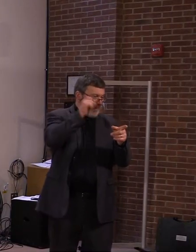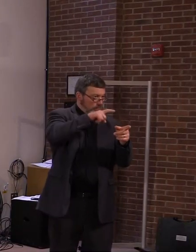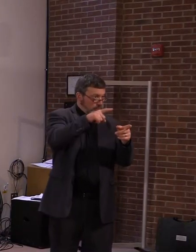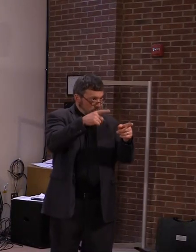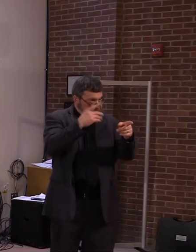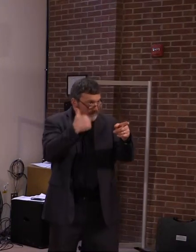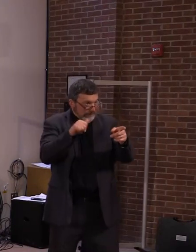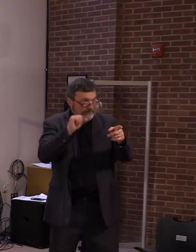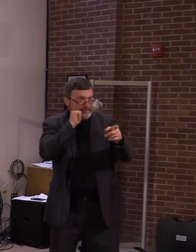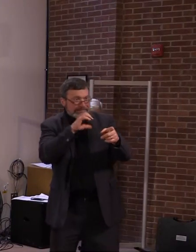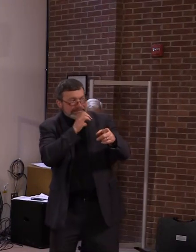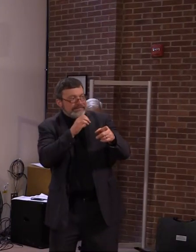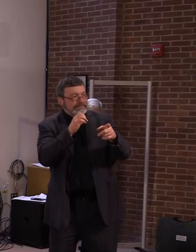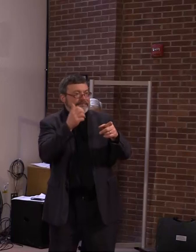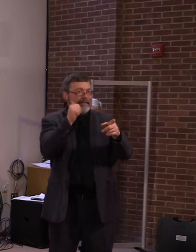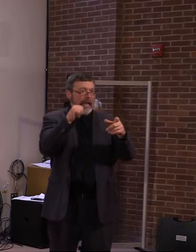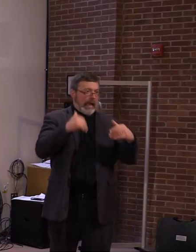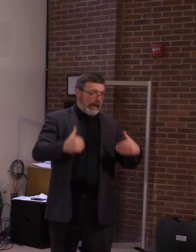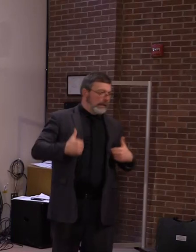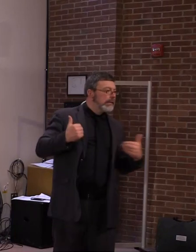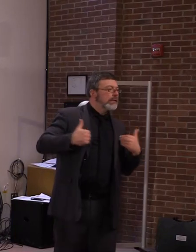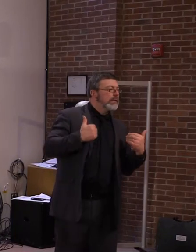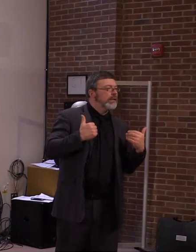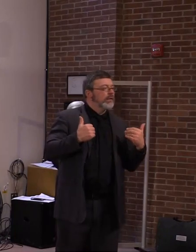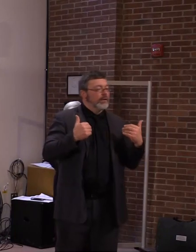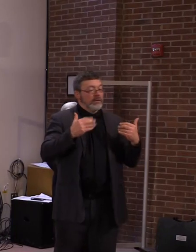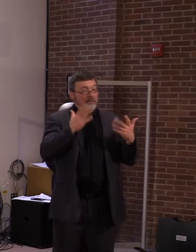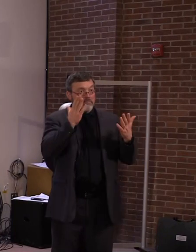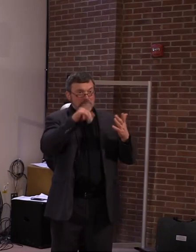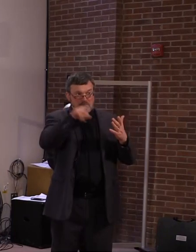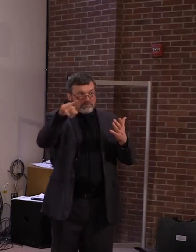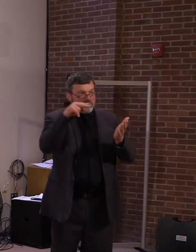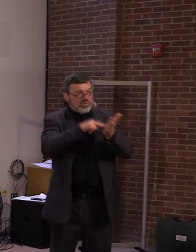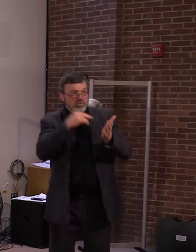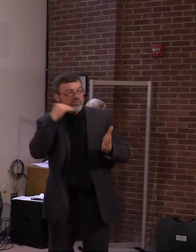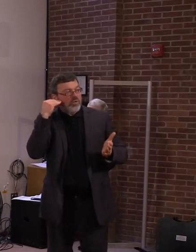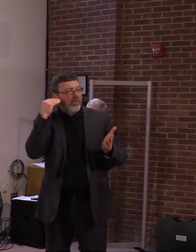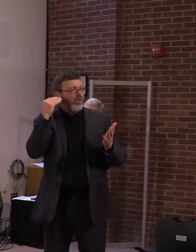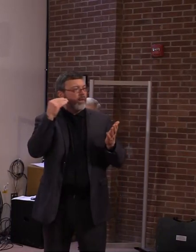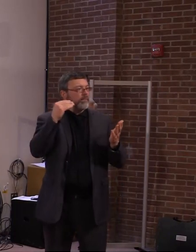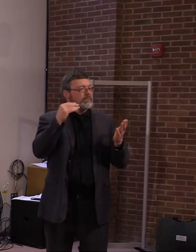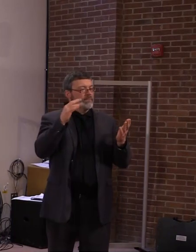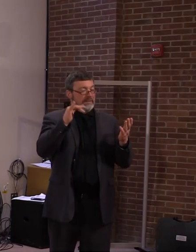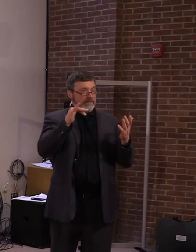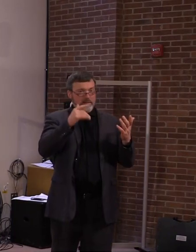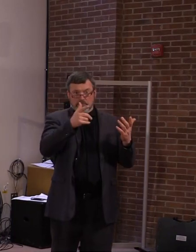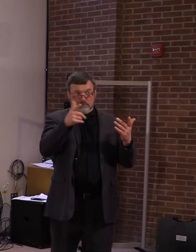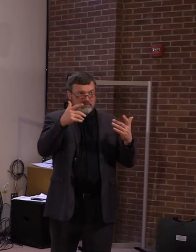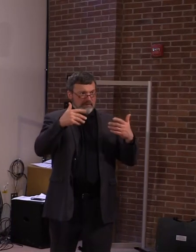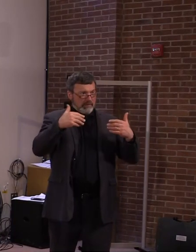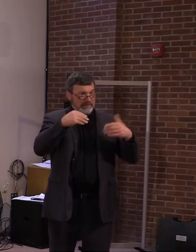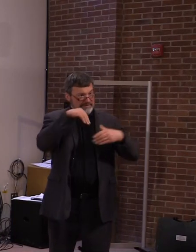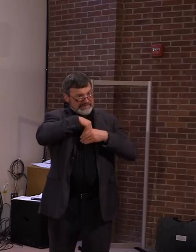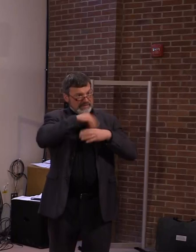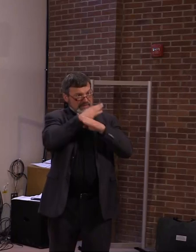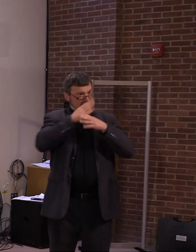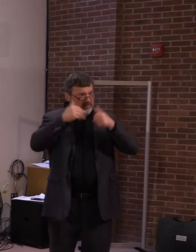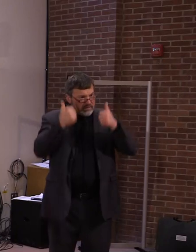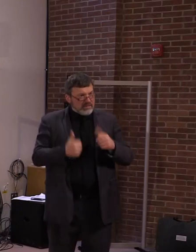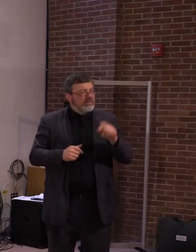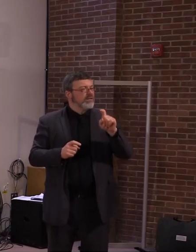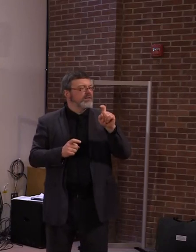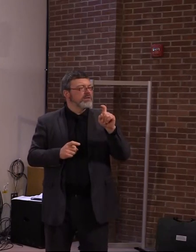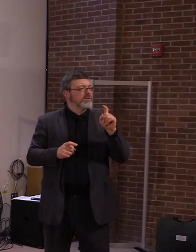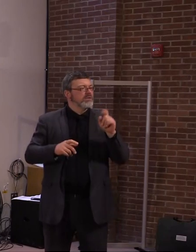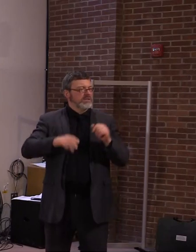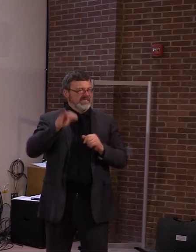people living in long-term care facilities, you name it. There'll be opportunities to still have a